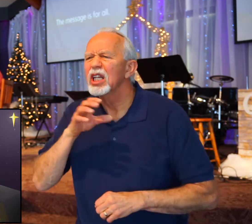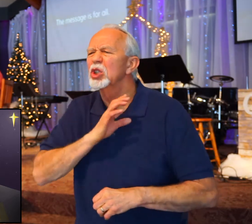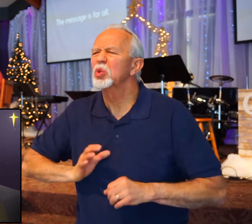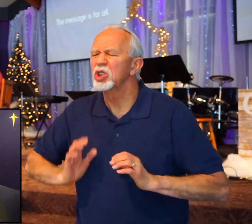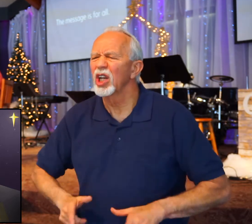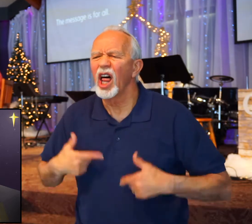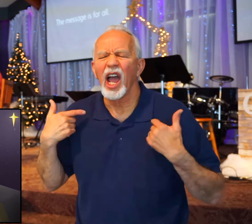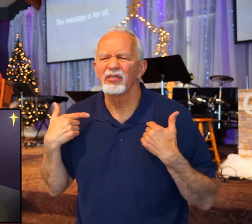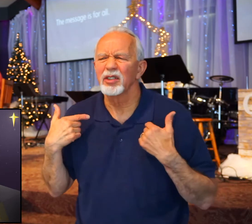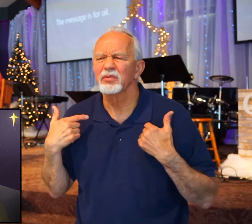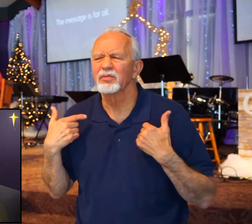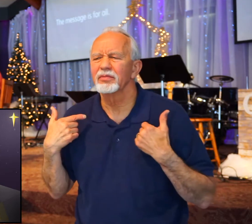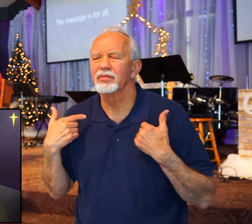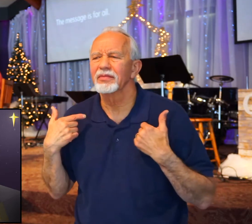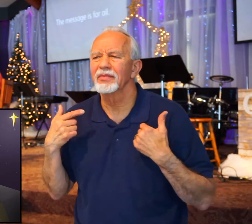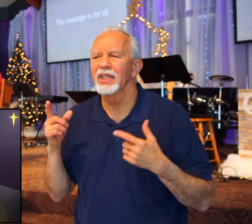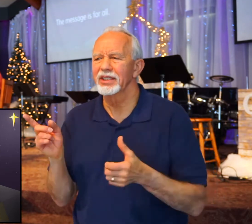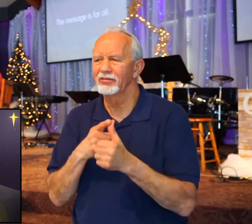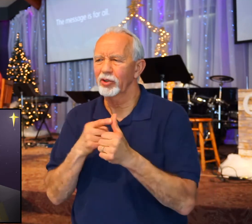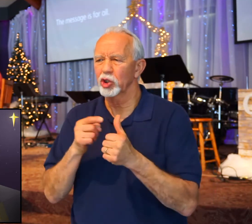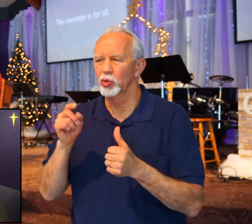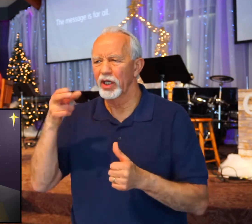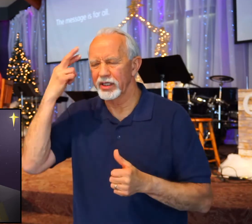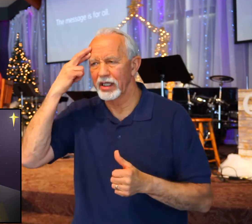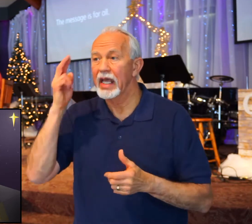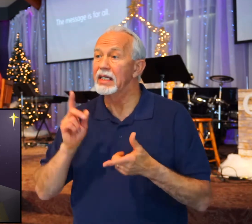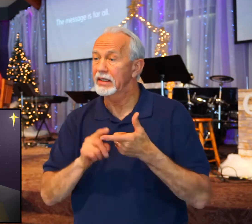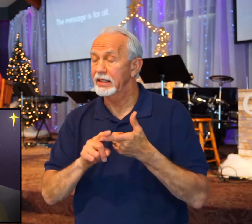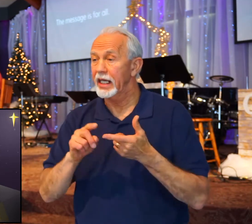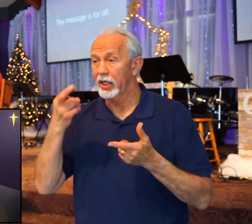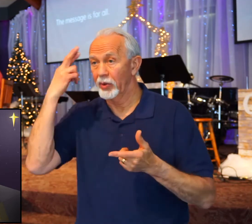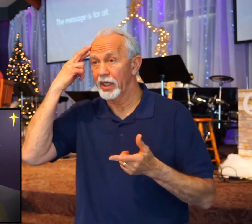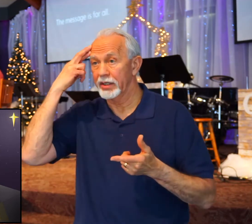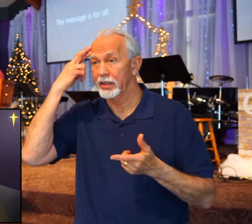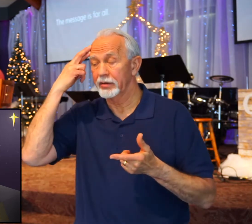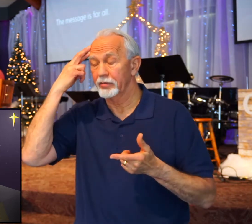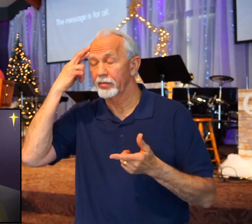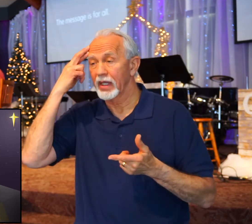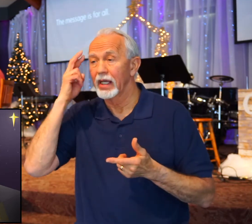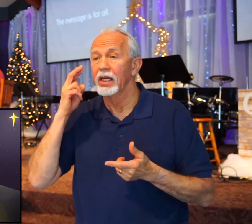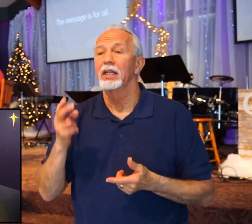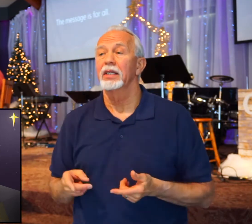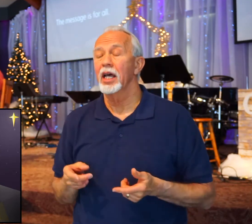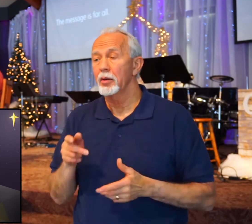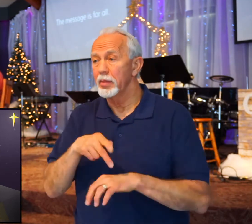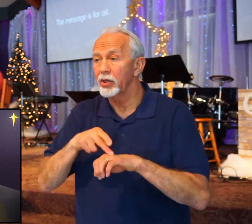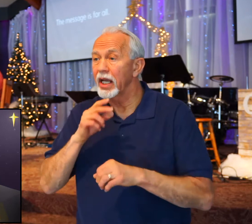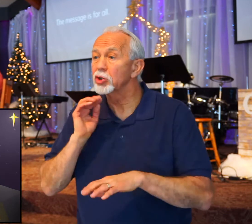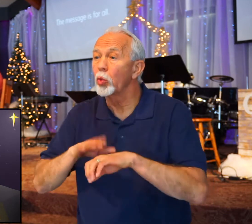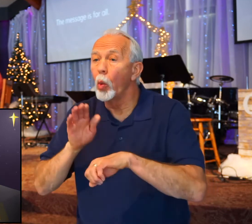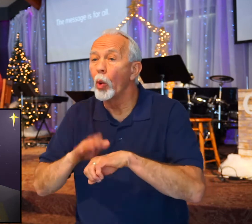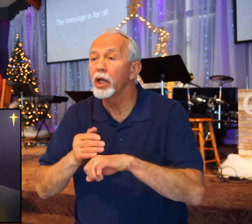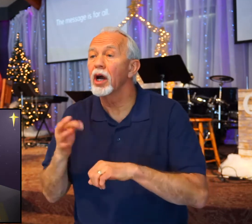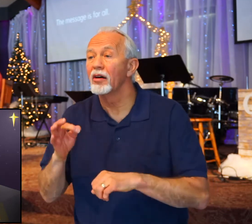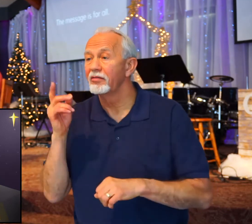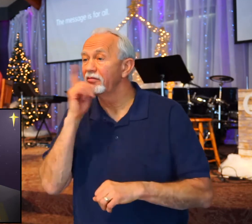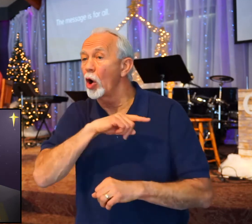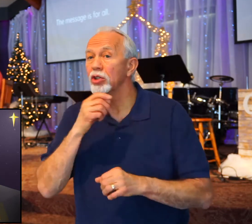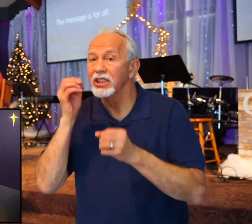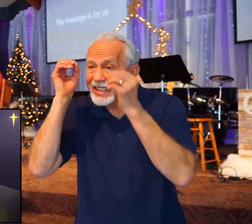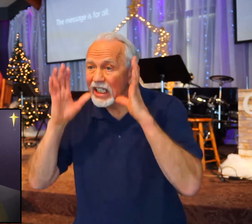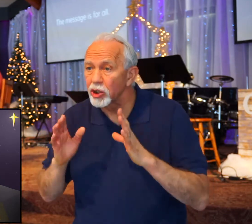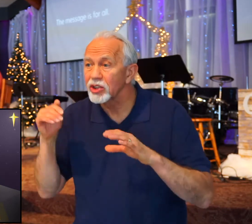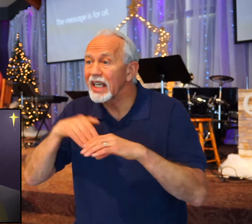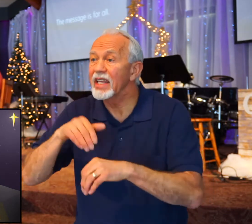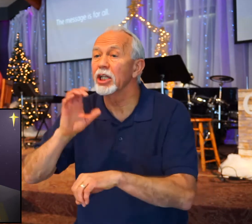life. So that's his first reason. His second reason for writing is that he is warning of false teachers